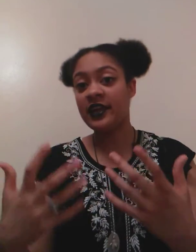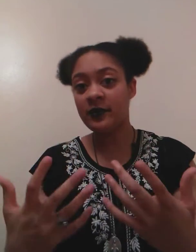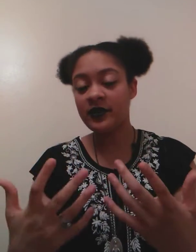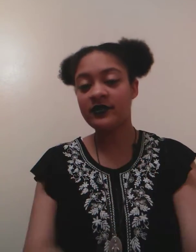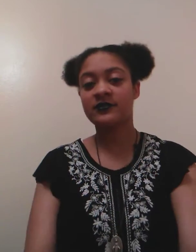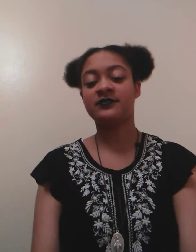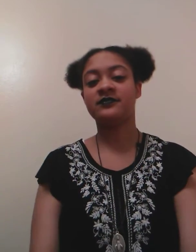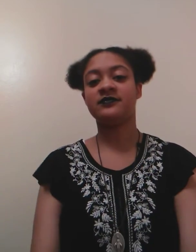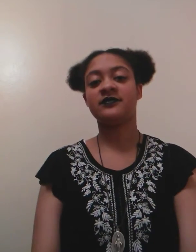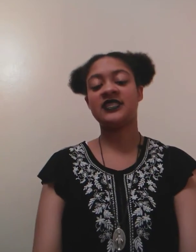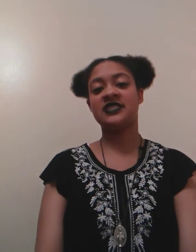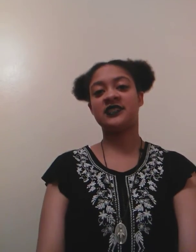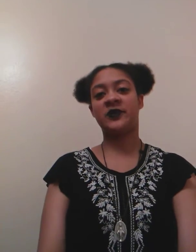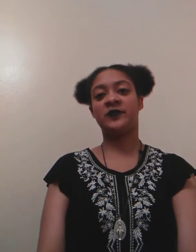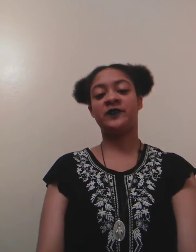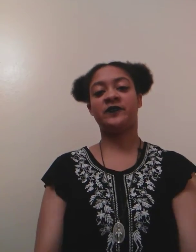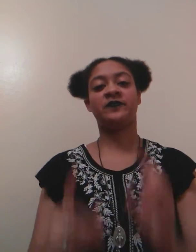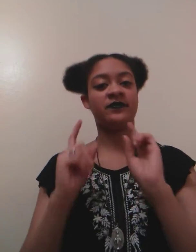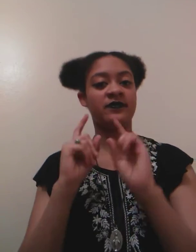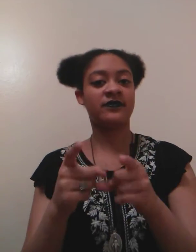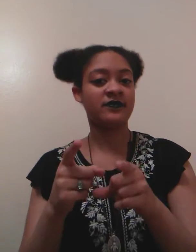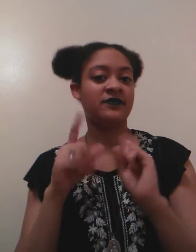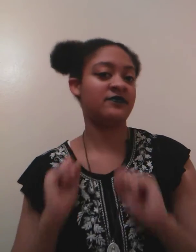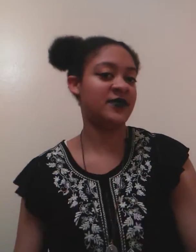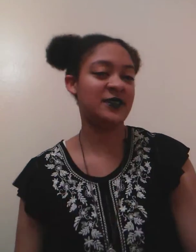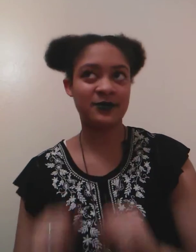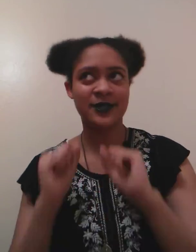name? So, don't know